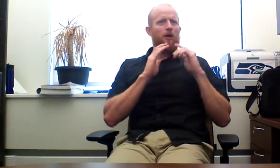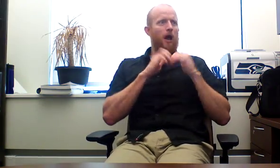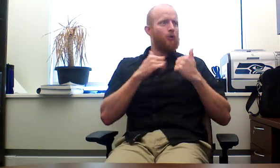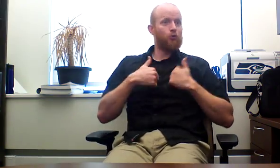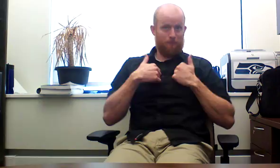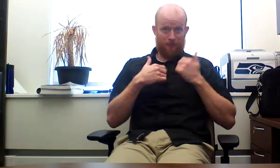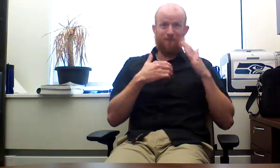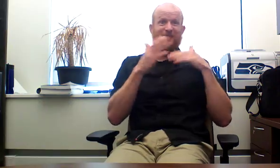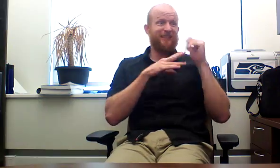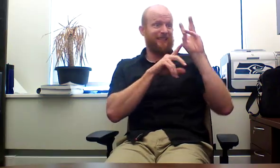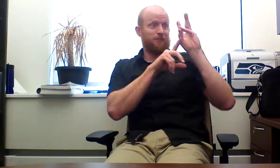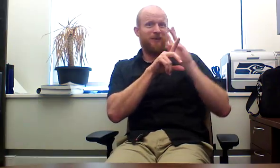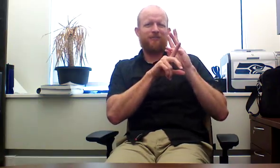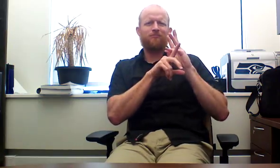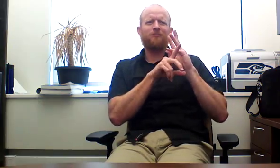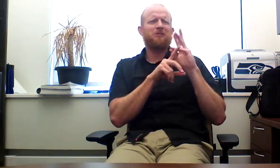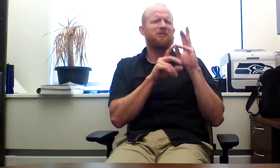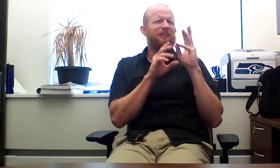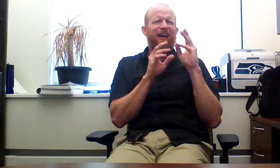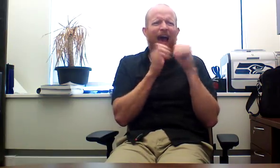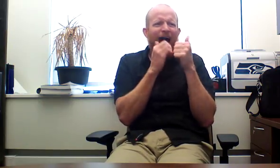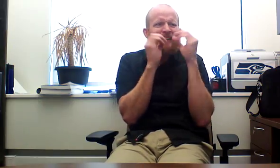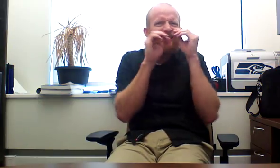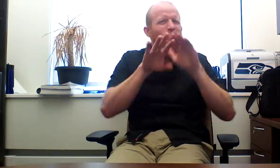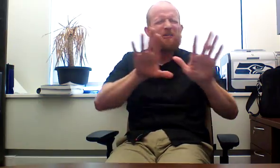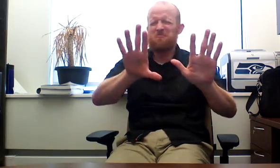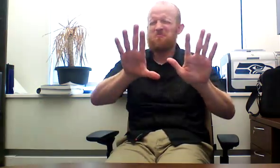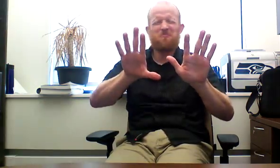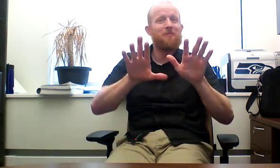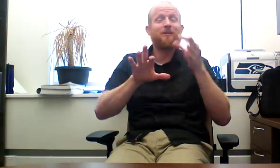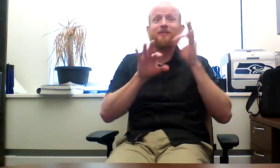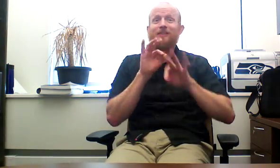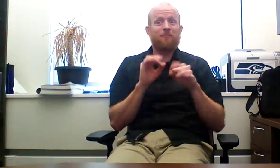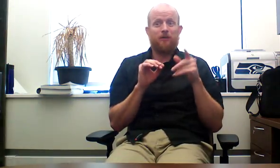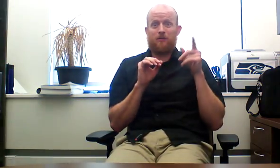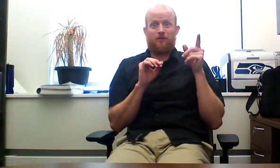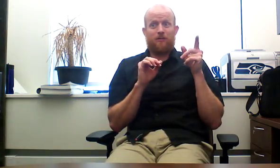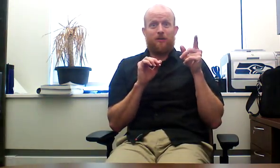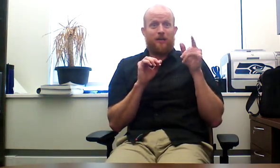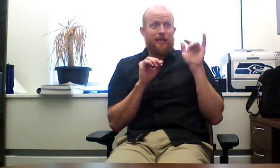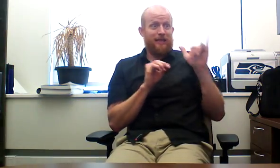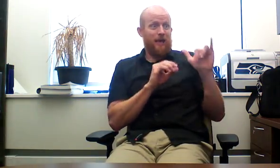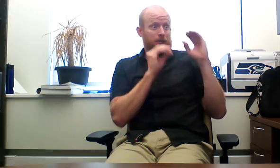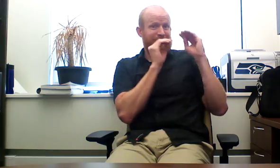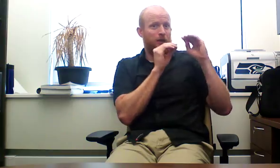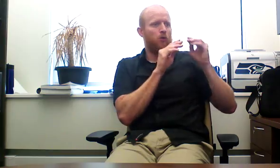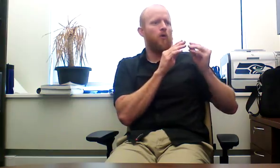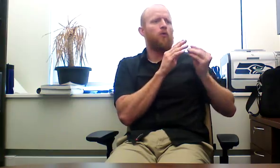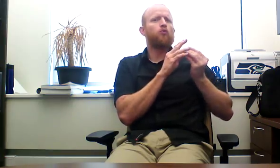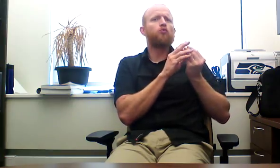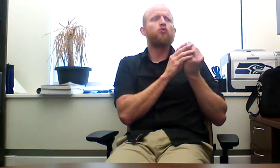Learning how to automatically know what to do if they fall. I think that at the age of 6